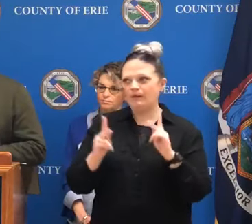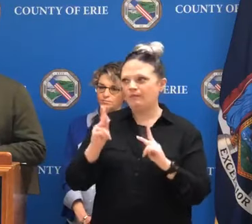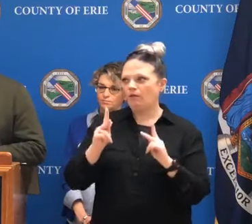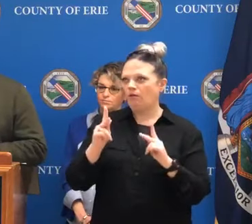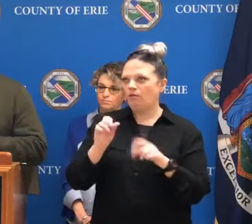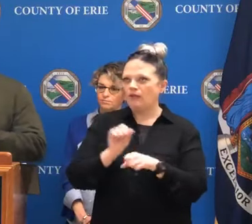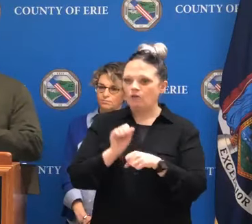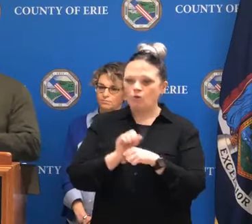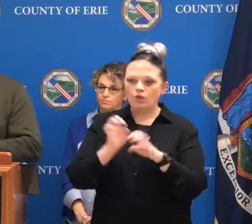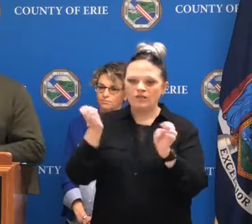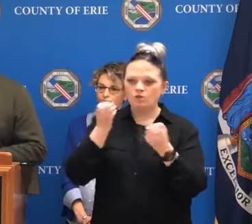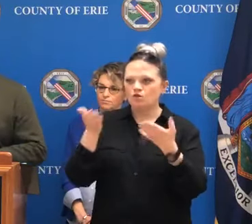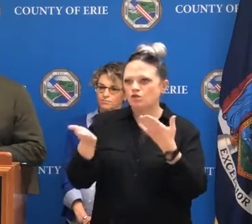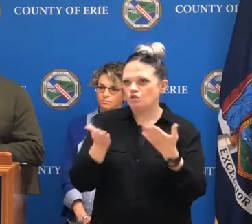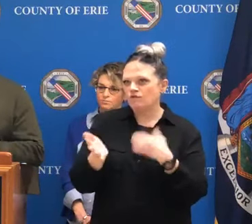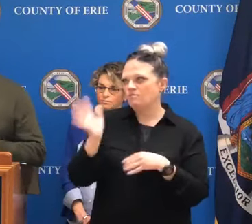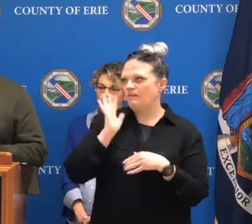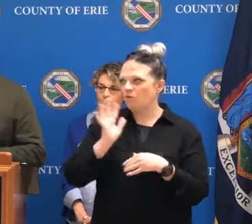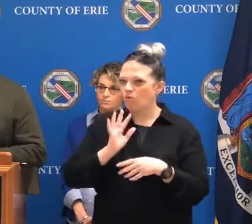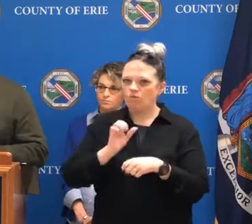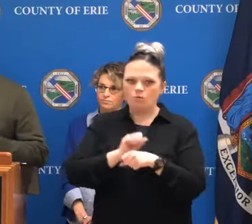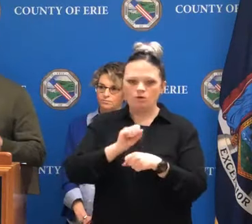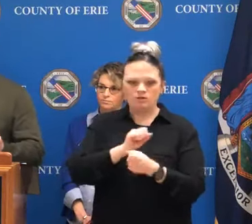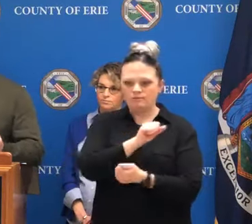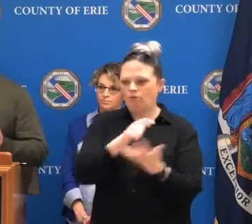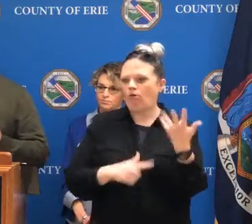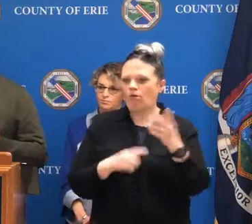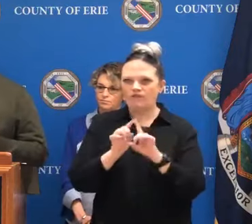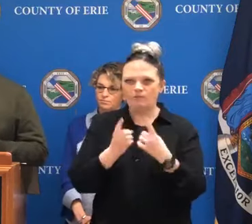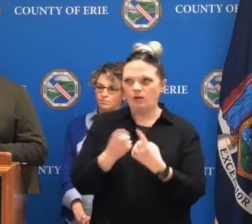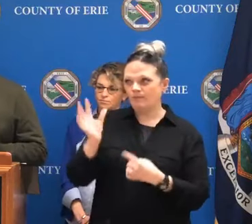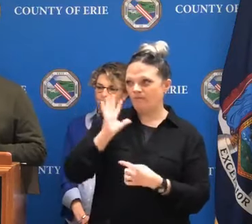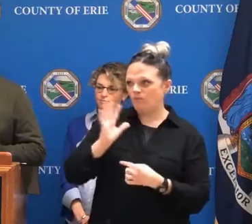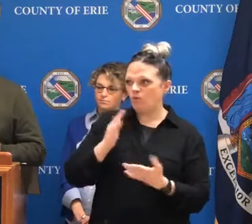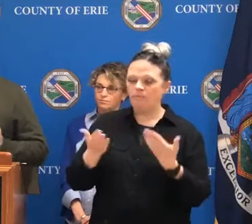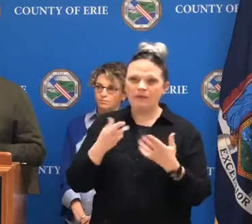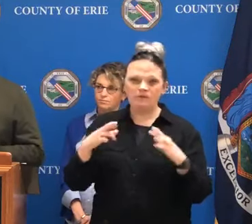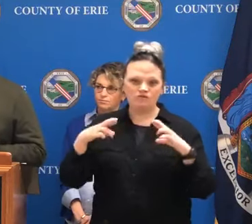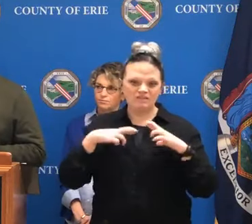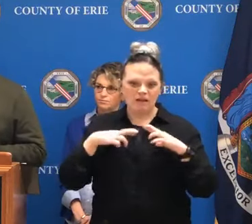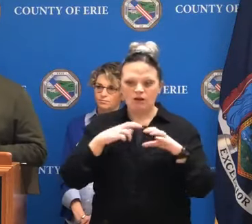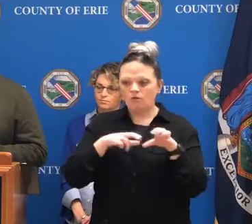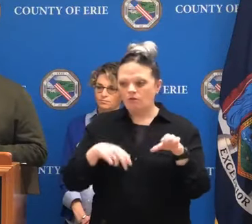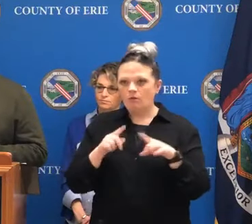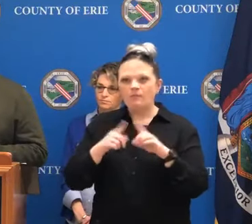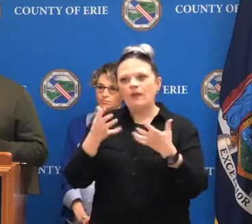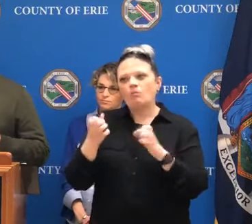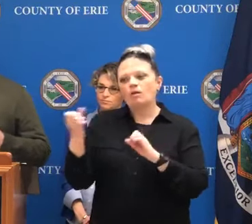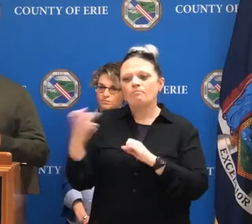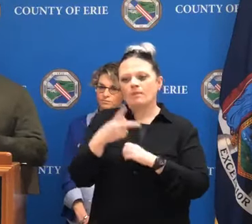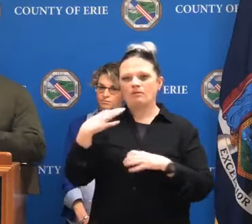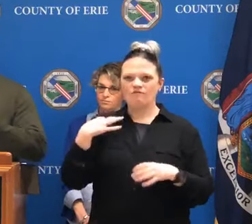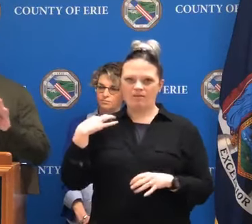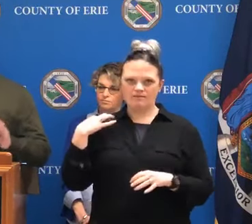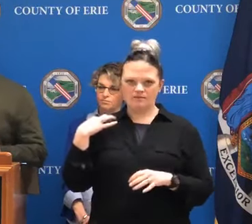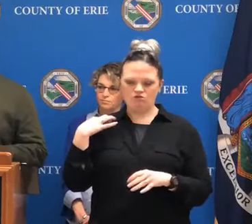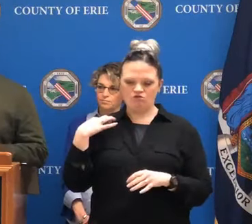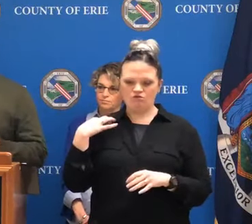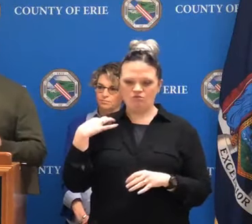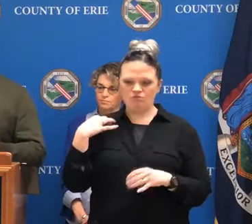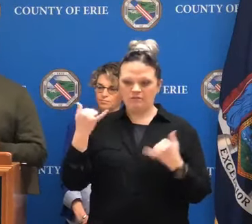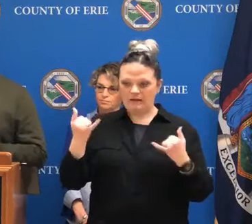in emergency services, folks that have worked in all of the departments in the past that maybe have retired and want to come in and volunteer. Right now, it's a matter